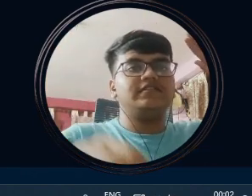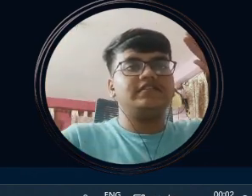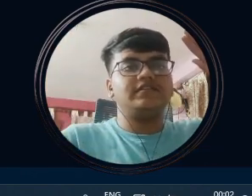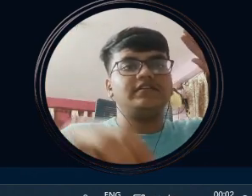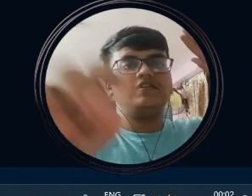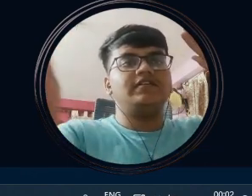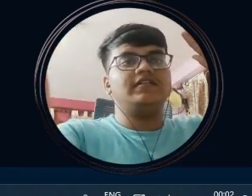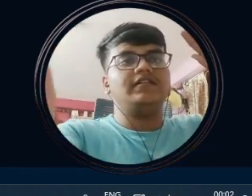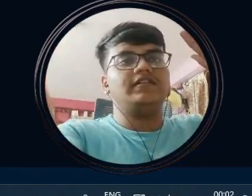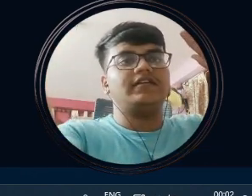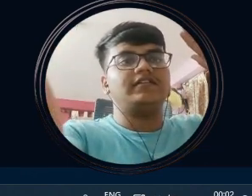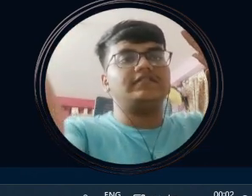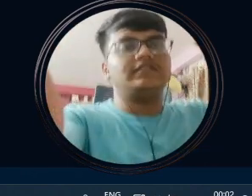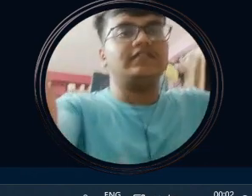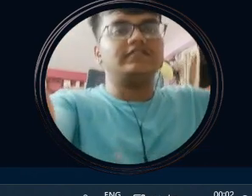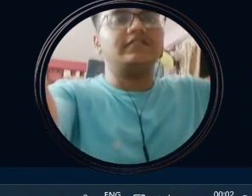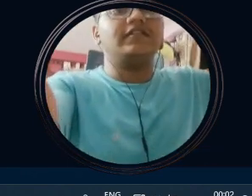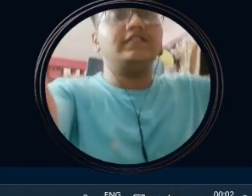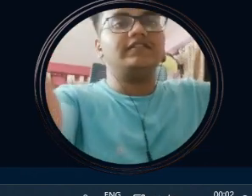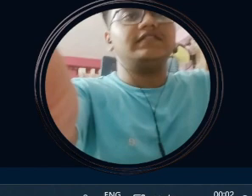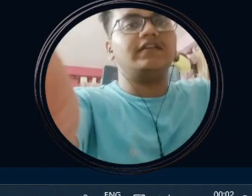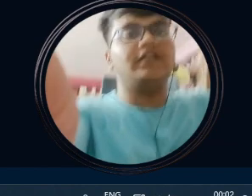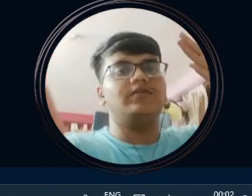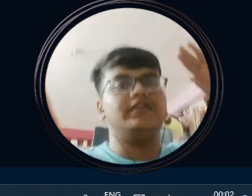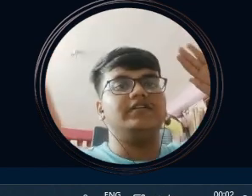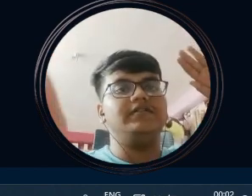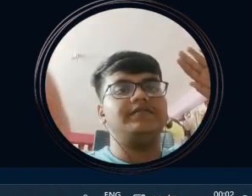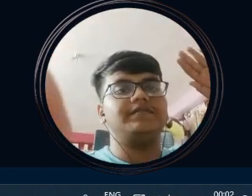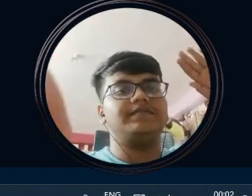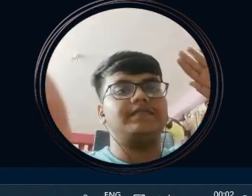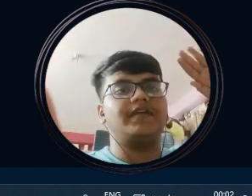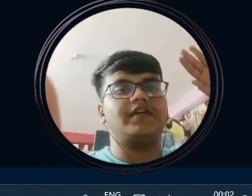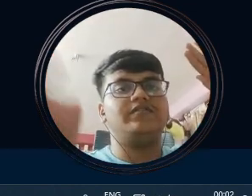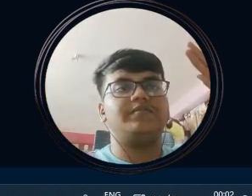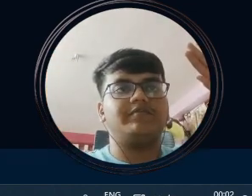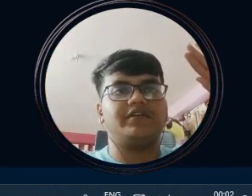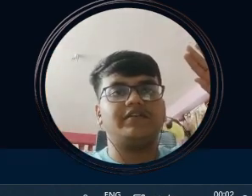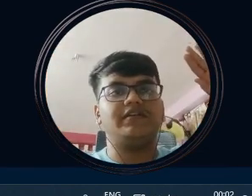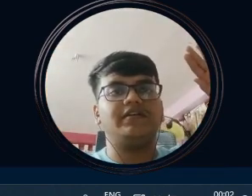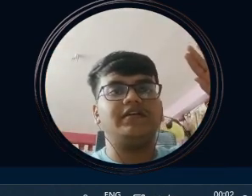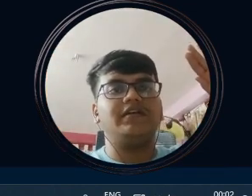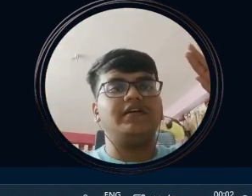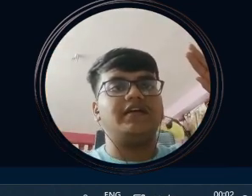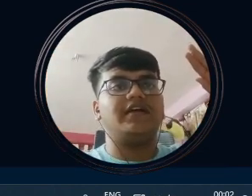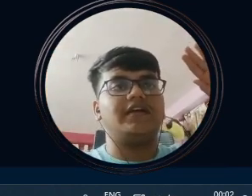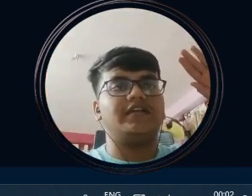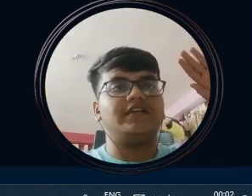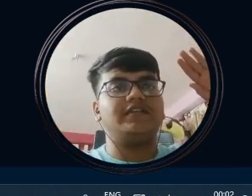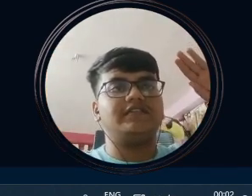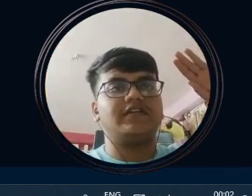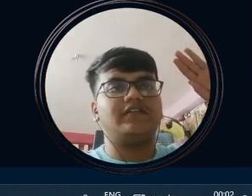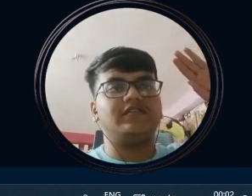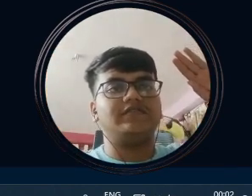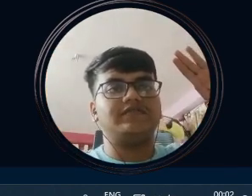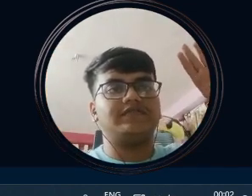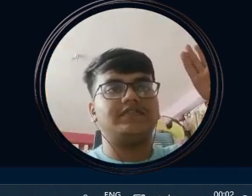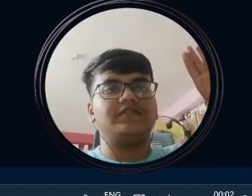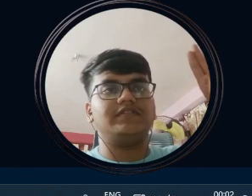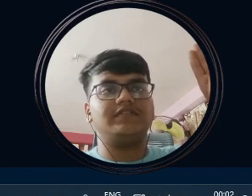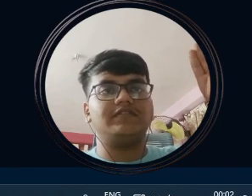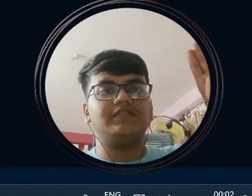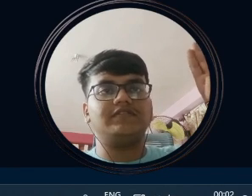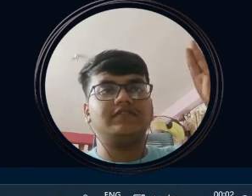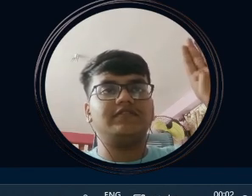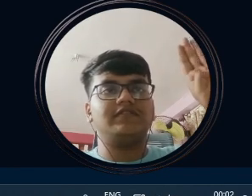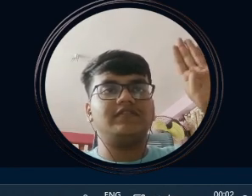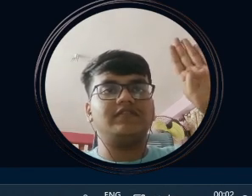second, like say this is hello here. Hello is being printed, and it's kind of,